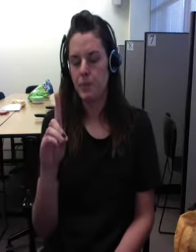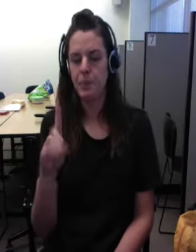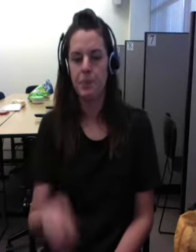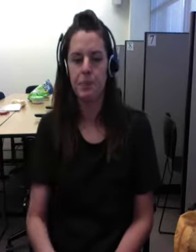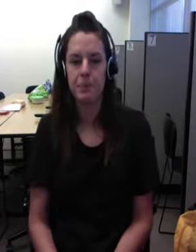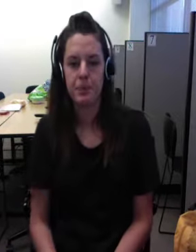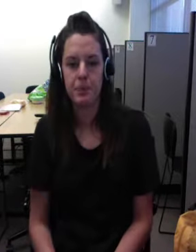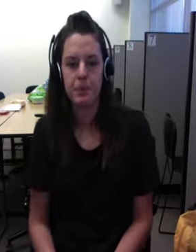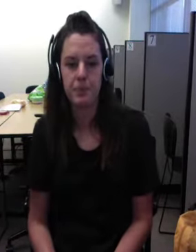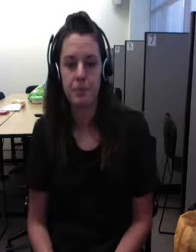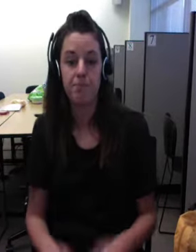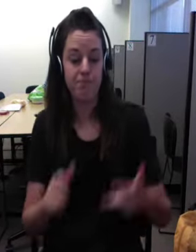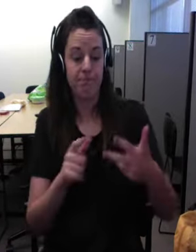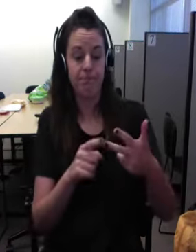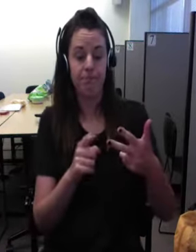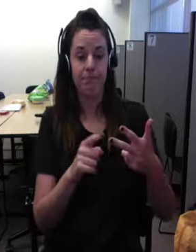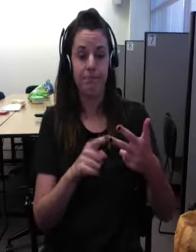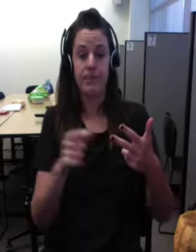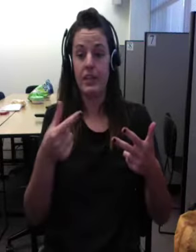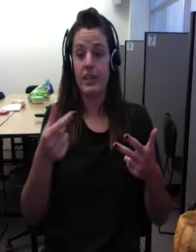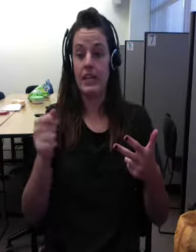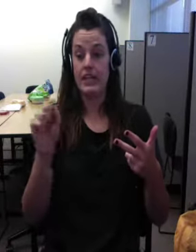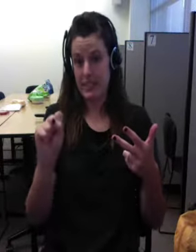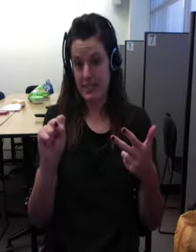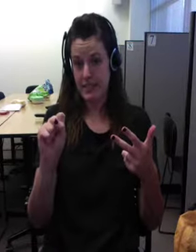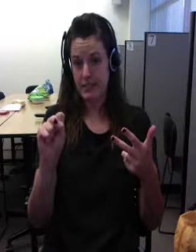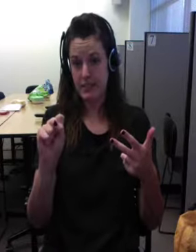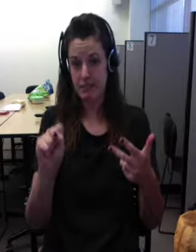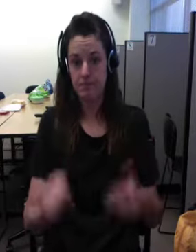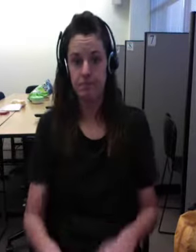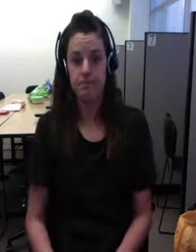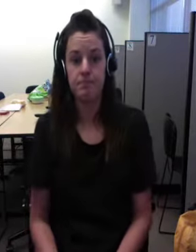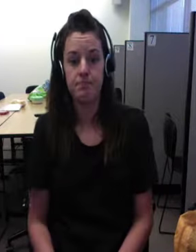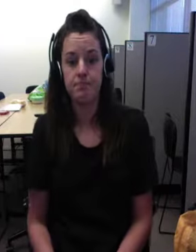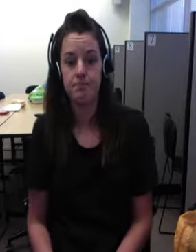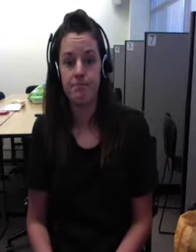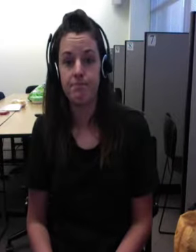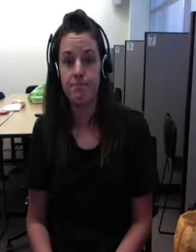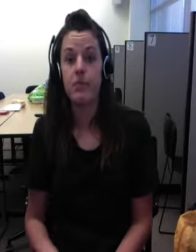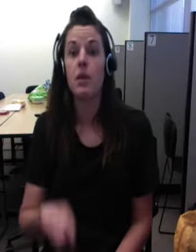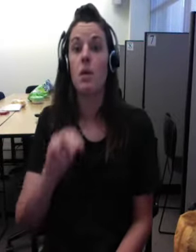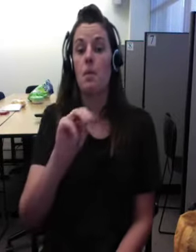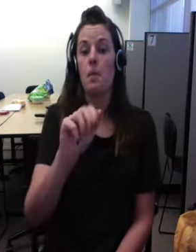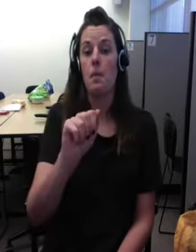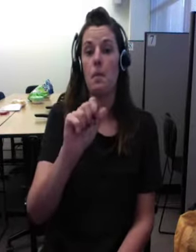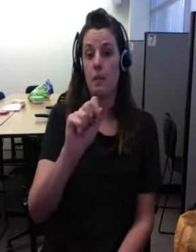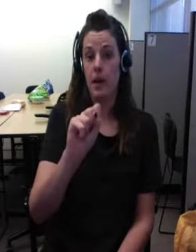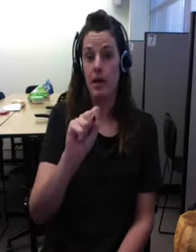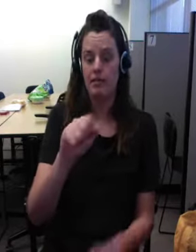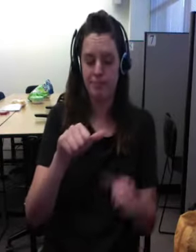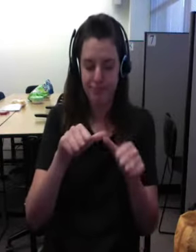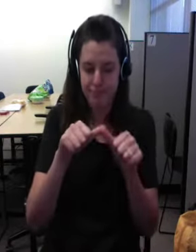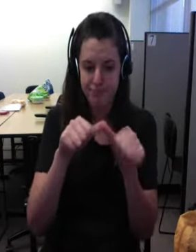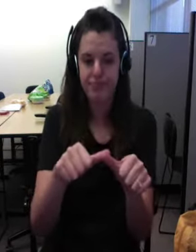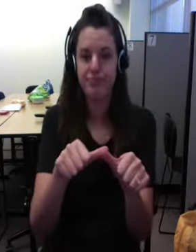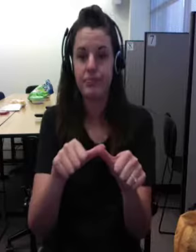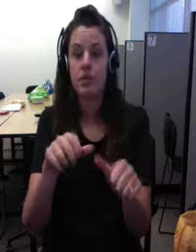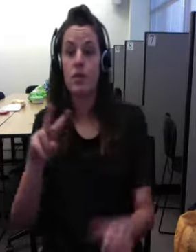The third state of matter is gas. Gases have a definite mass, but they do not have a definite shape